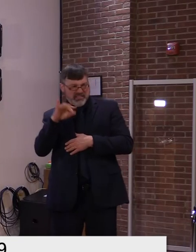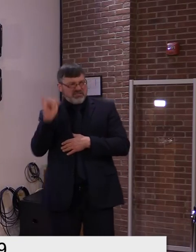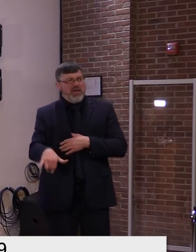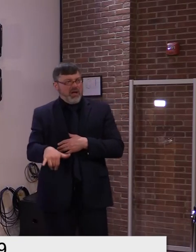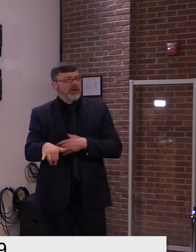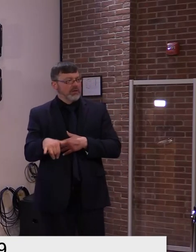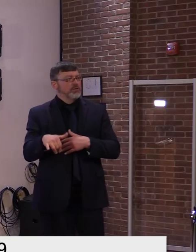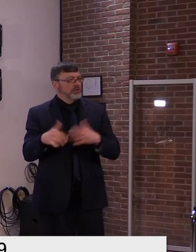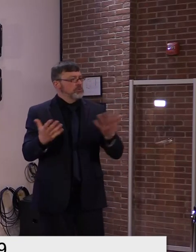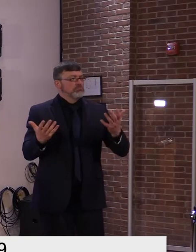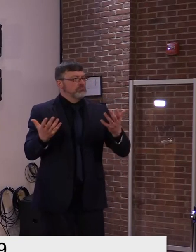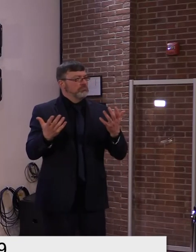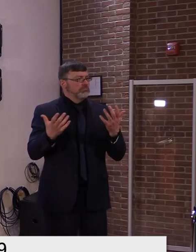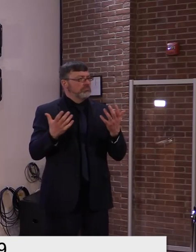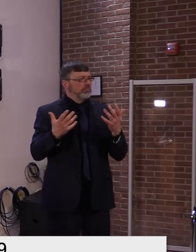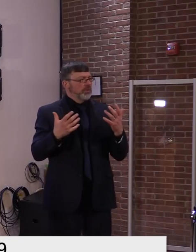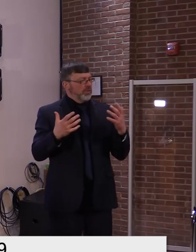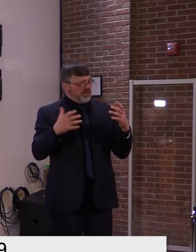with transportation.